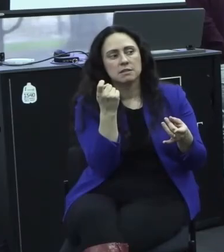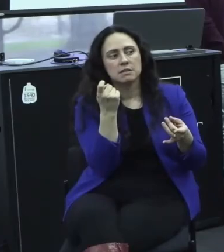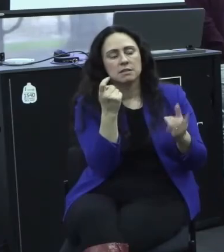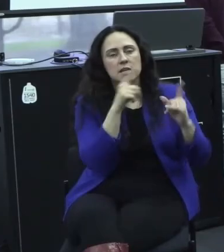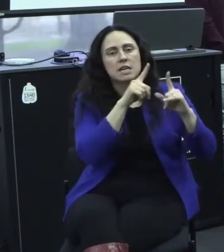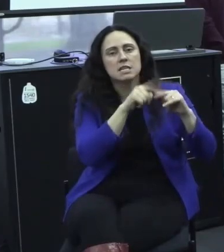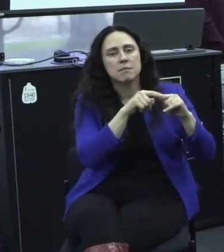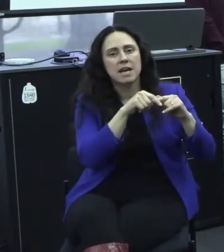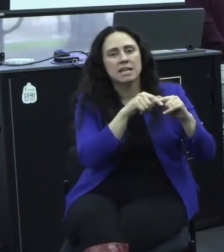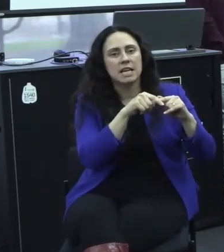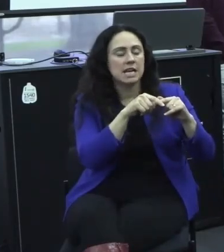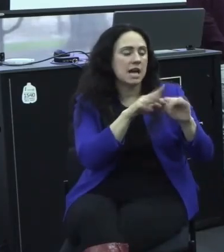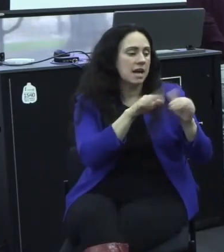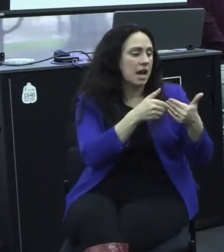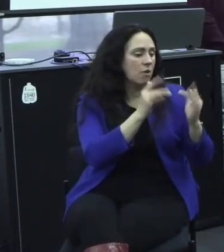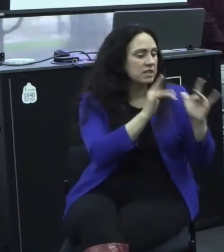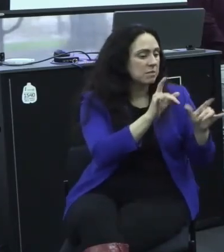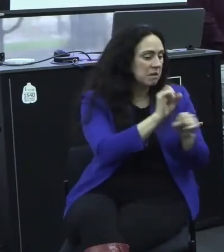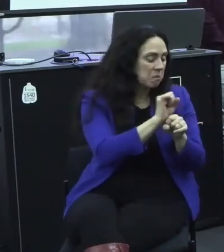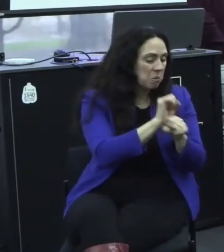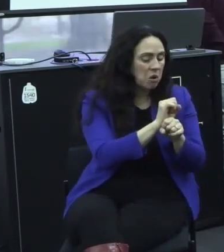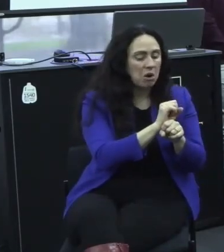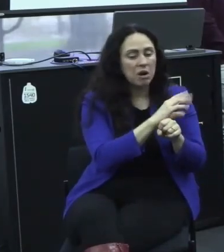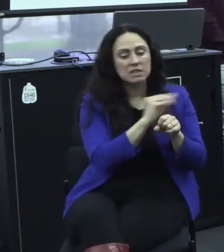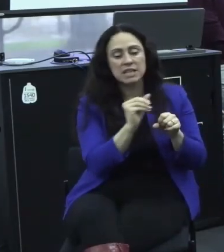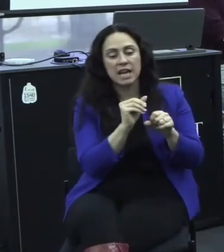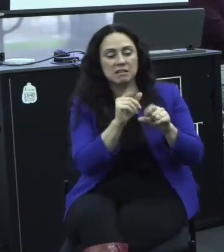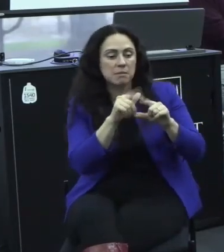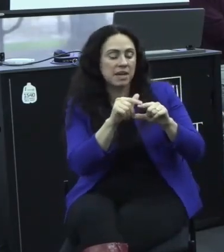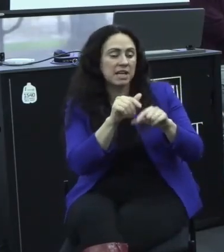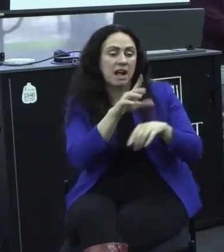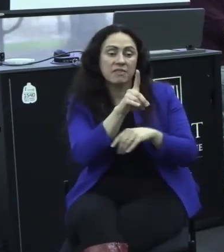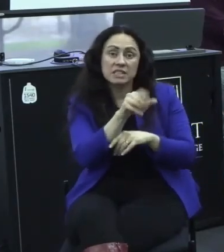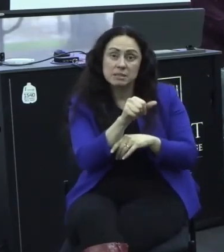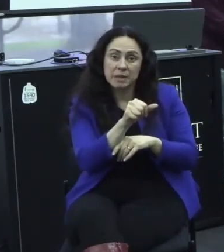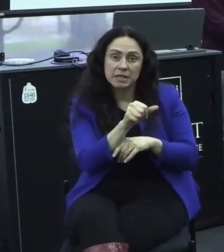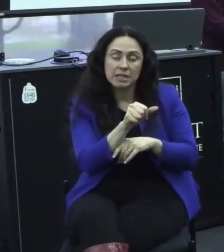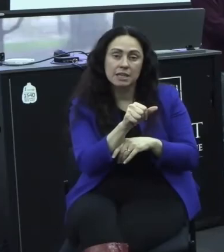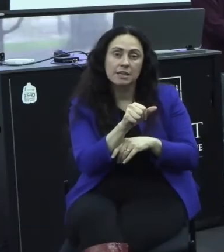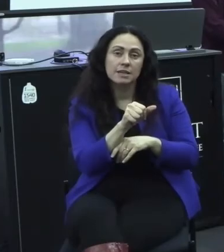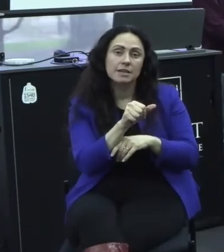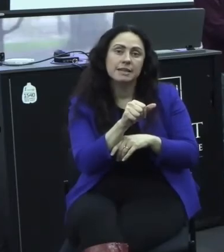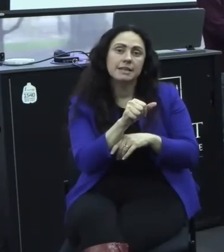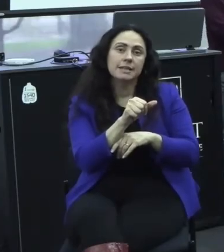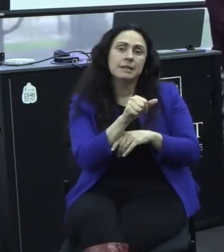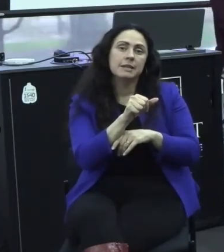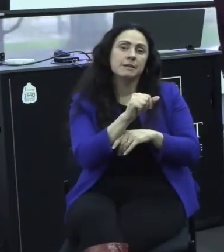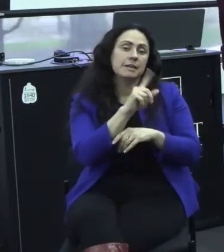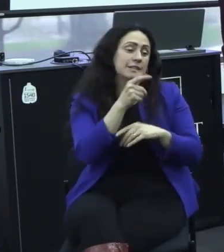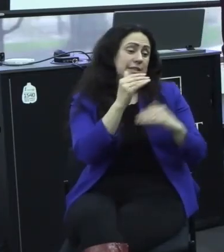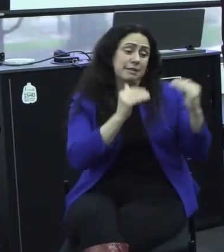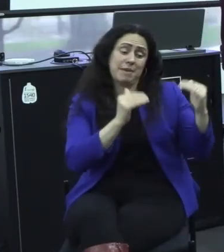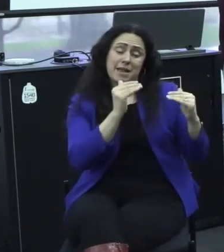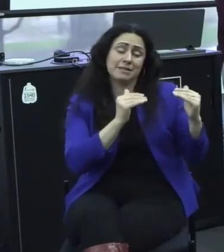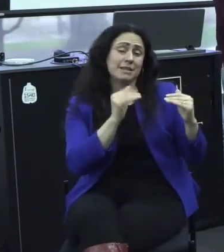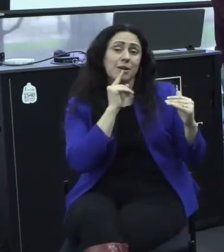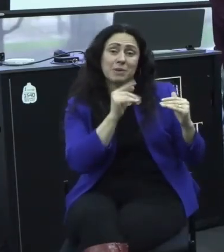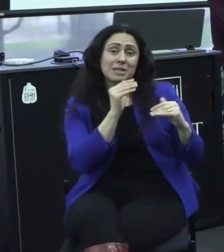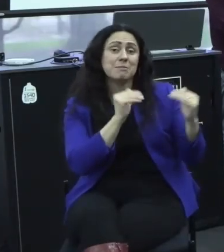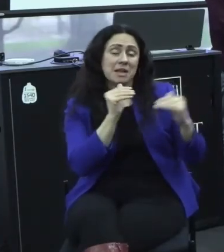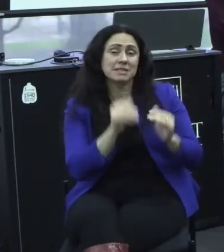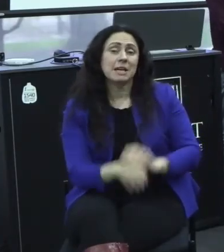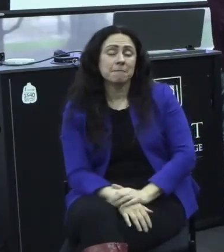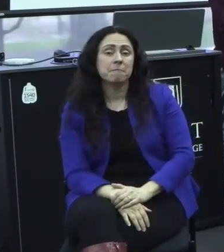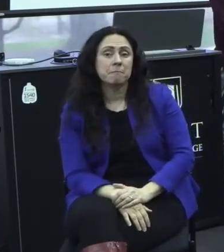depending on the function of the space and depending on the disability, it's just a balancing act. It's really a balancing